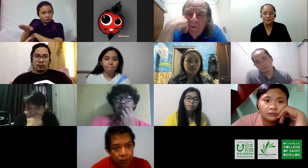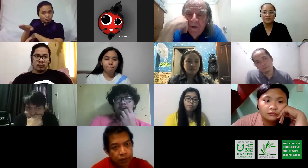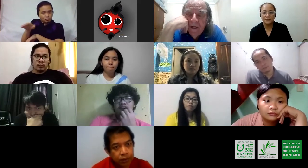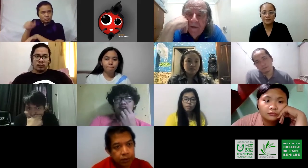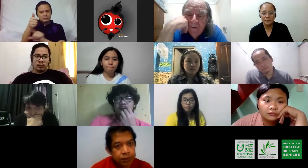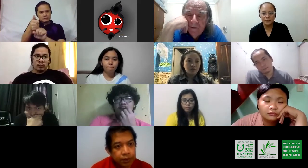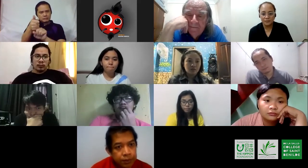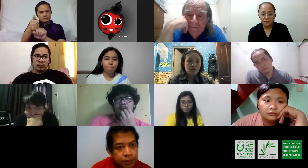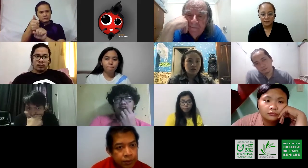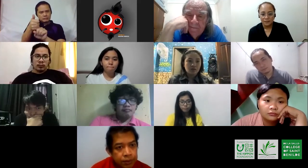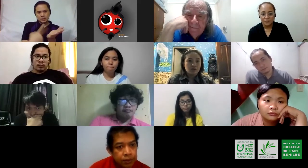an answer.